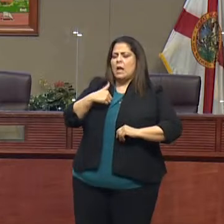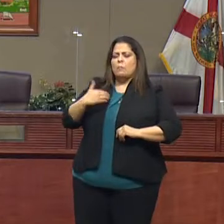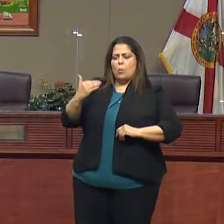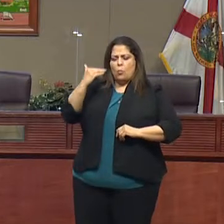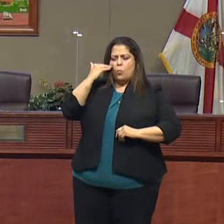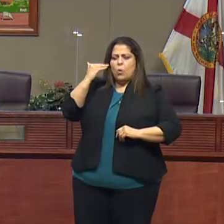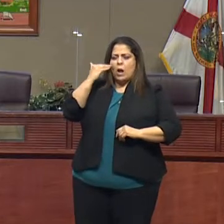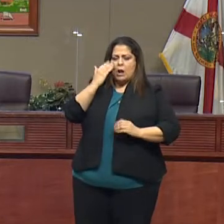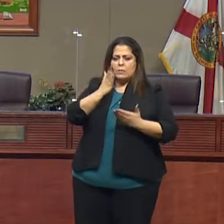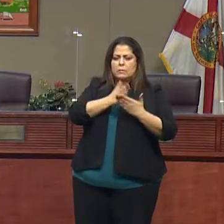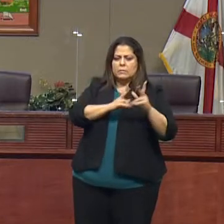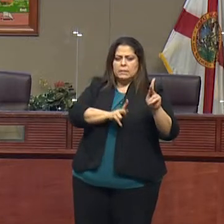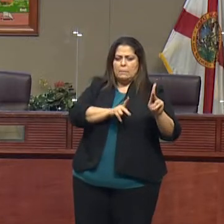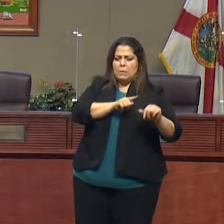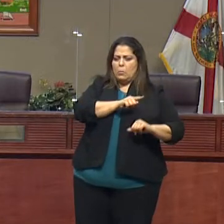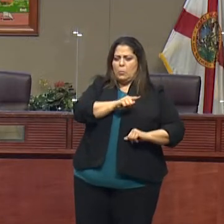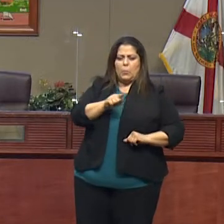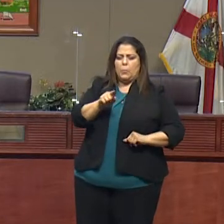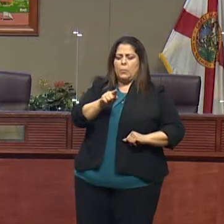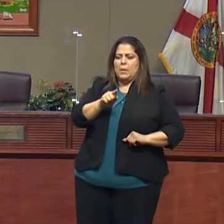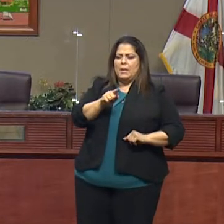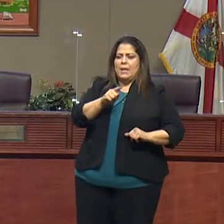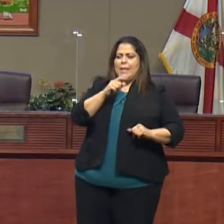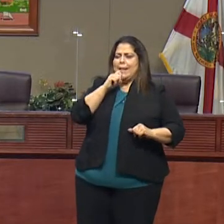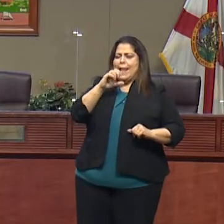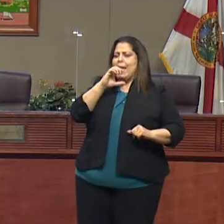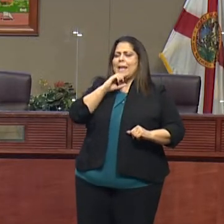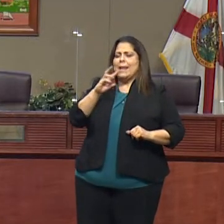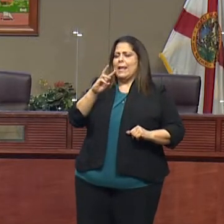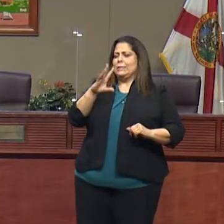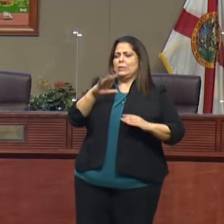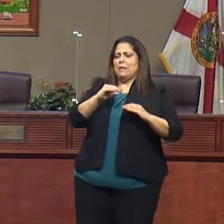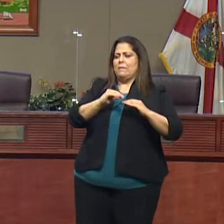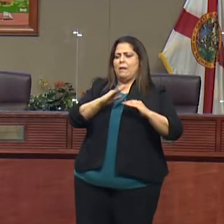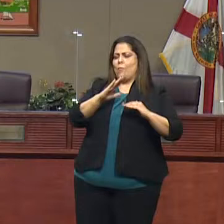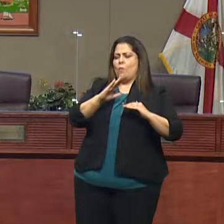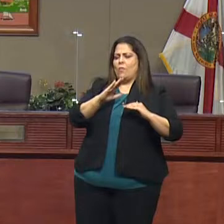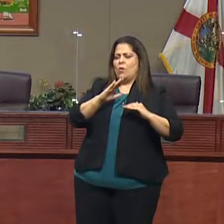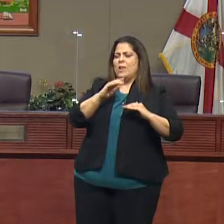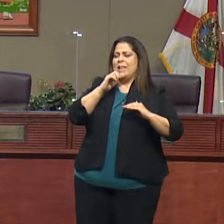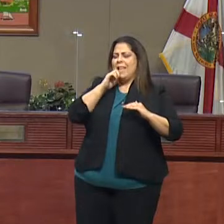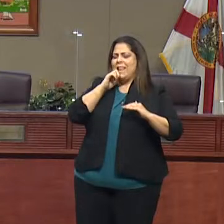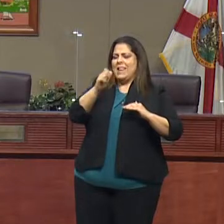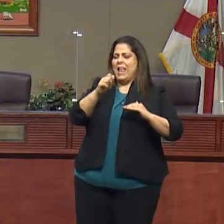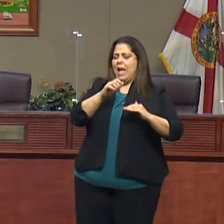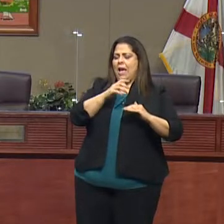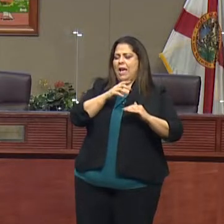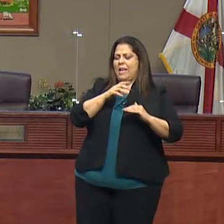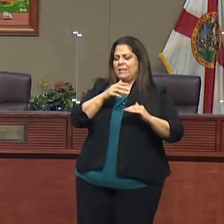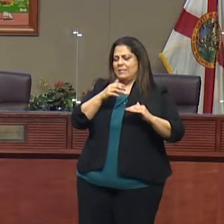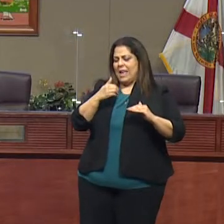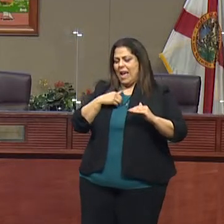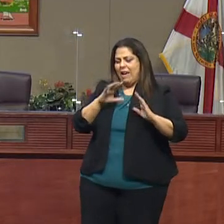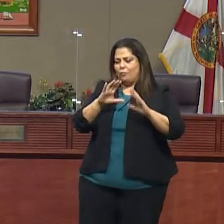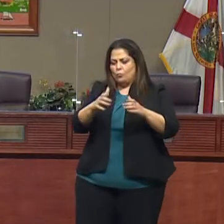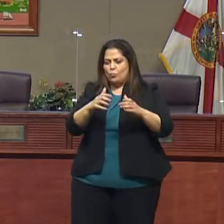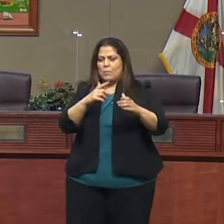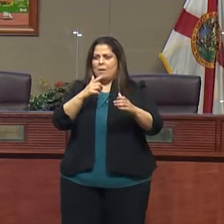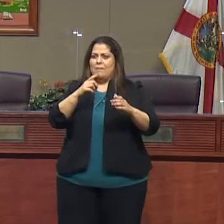individuals who were not previously 65 plus or in those eligible categories of law